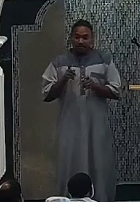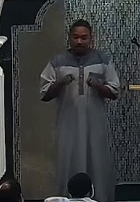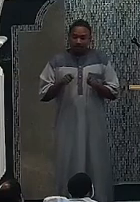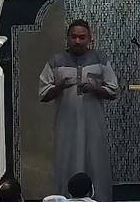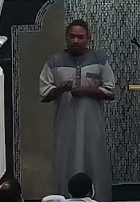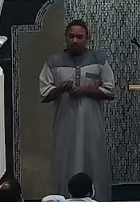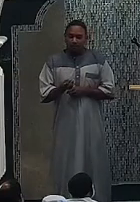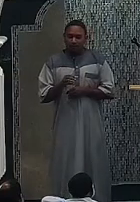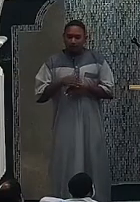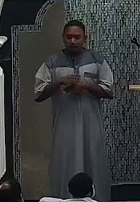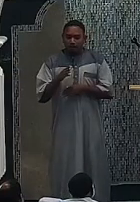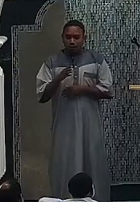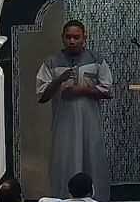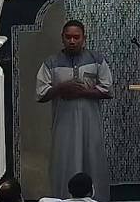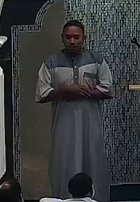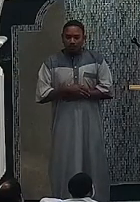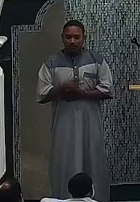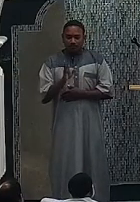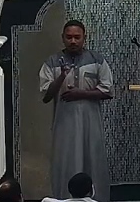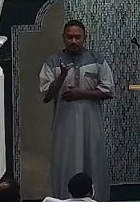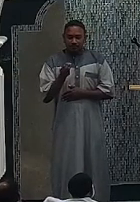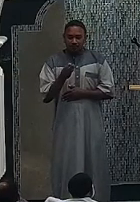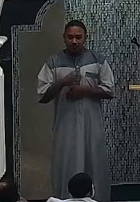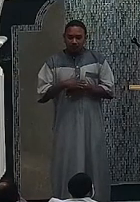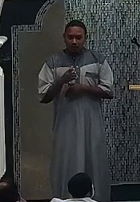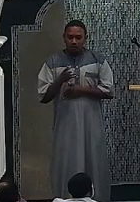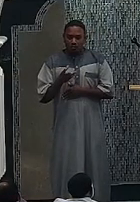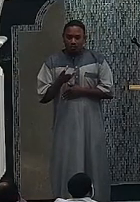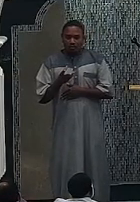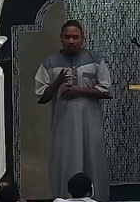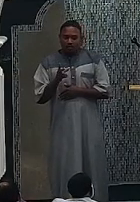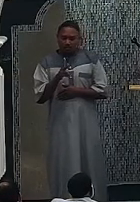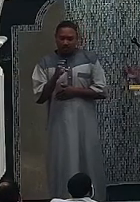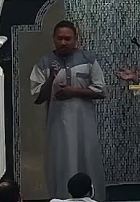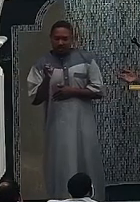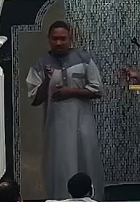we cannot provide 30 of them. If at the moment we only have one.